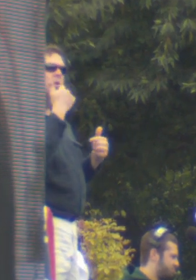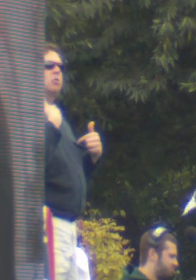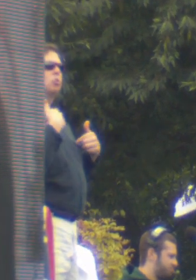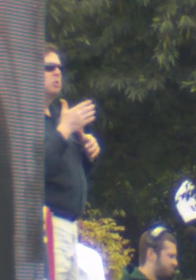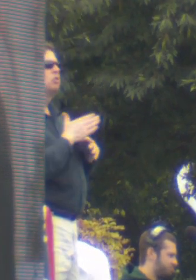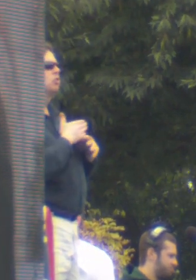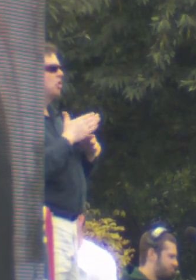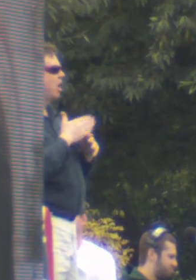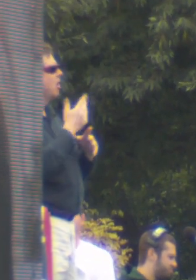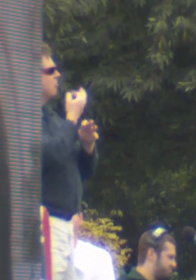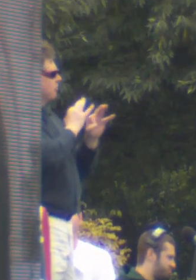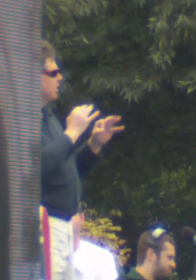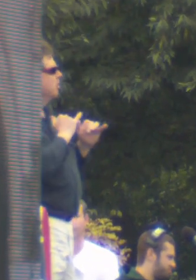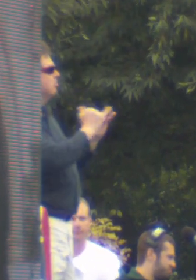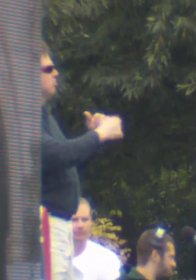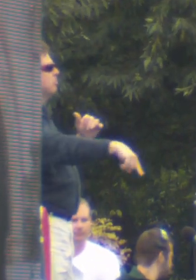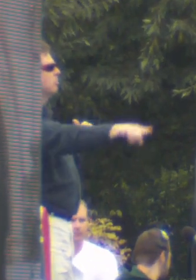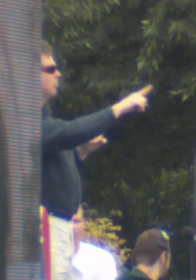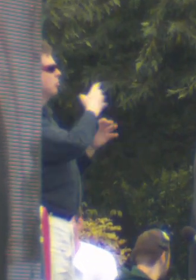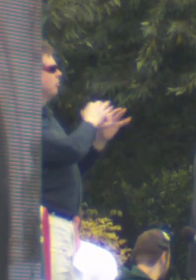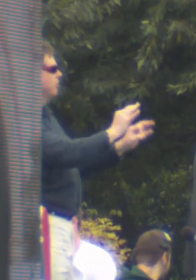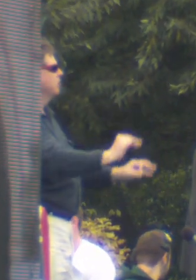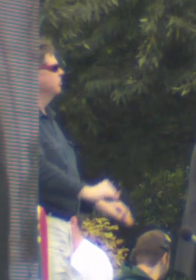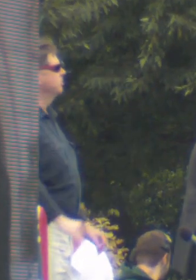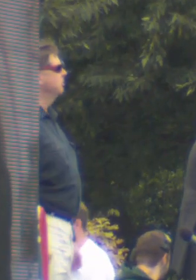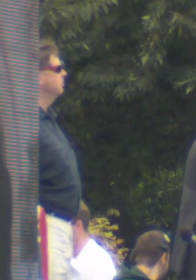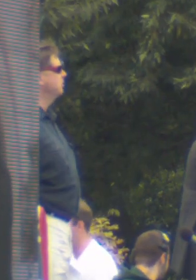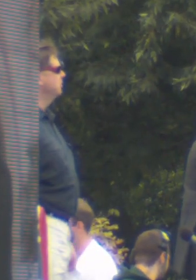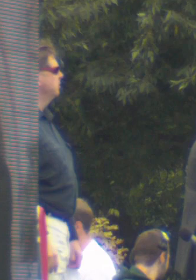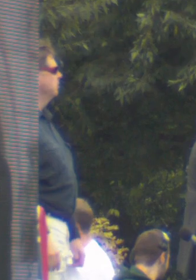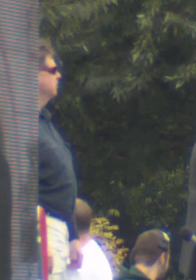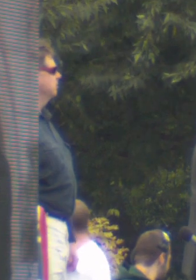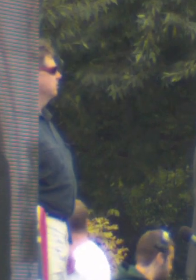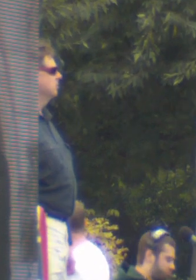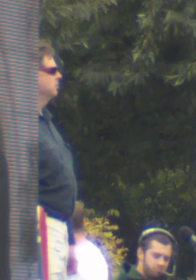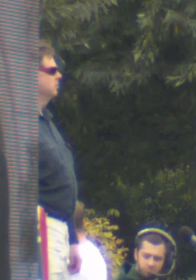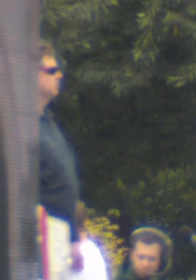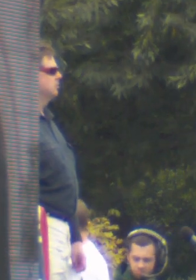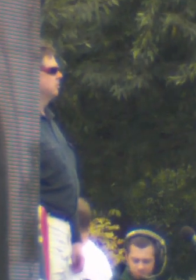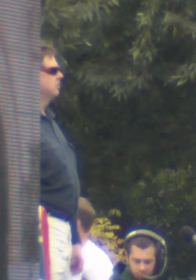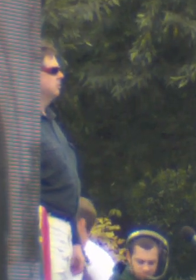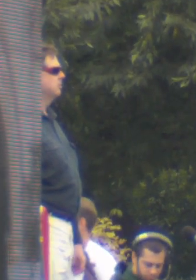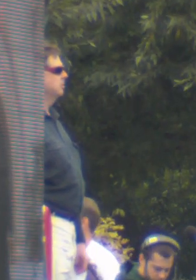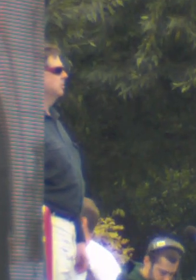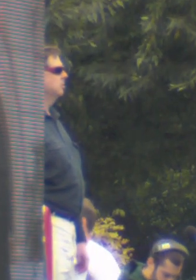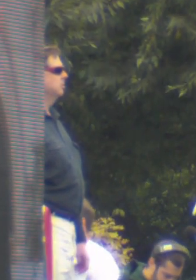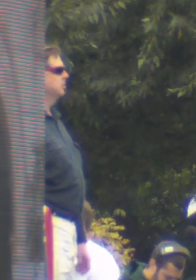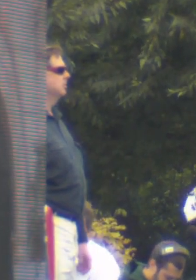shared legacy of freedom.